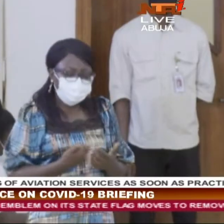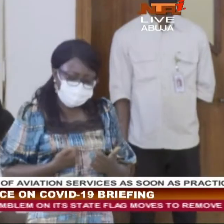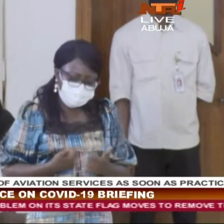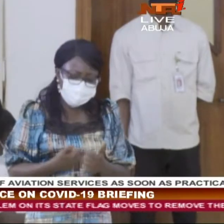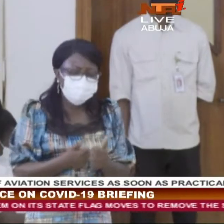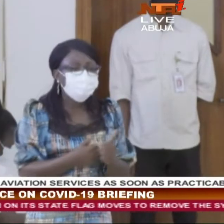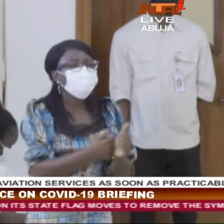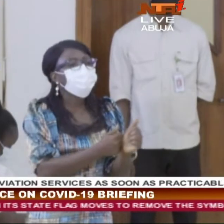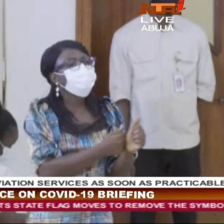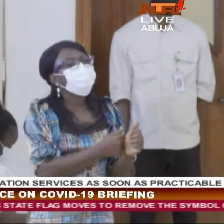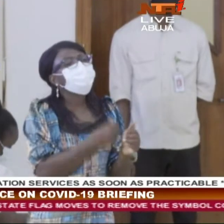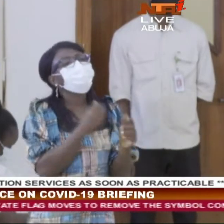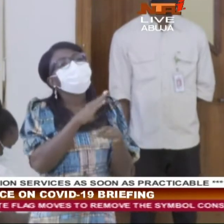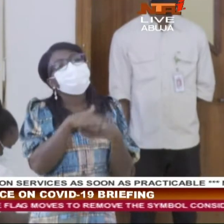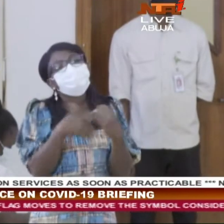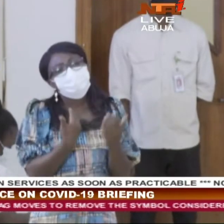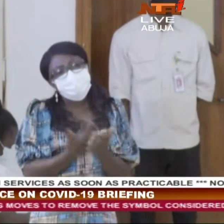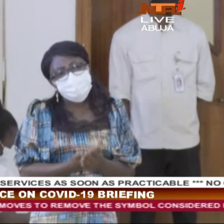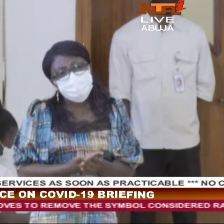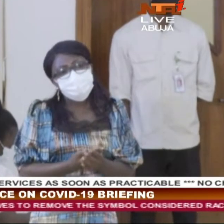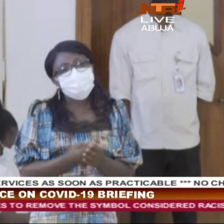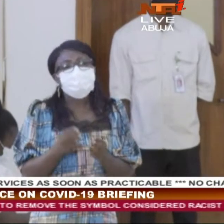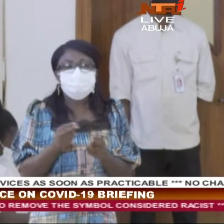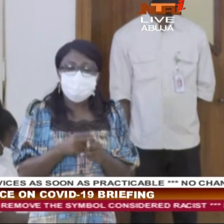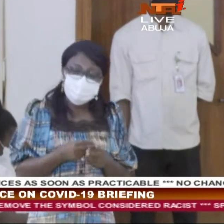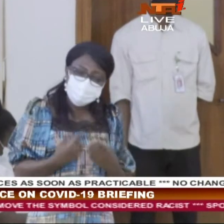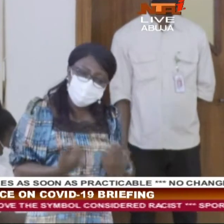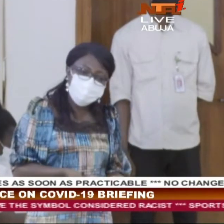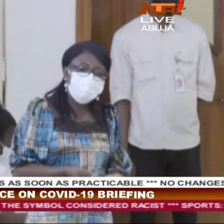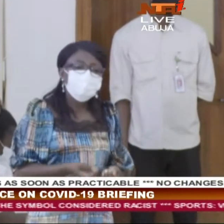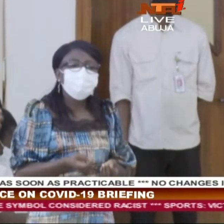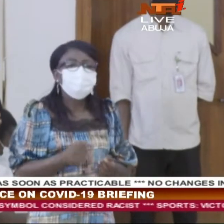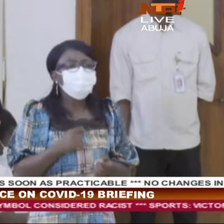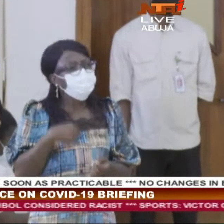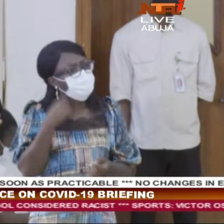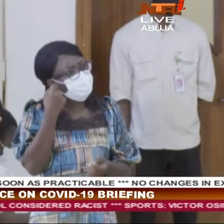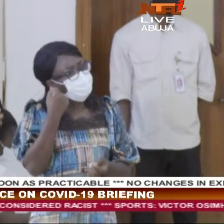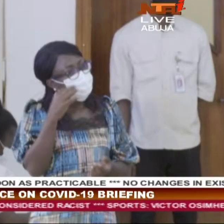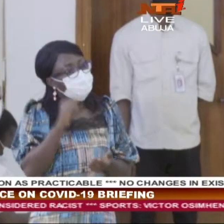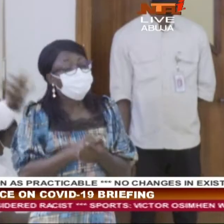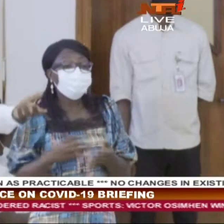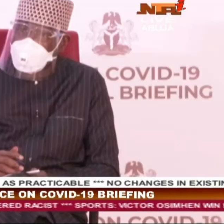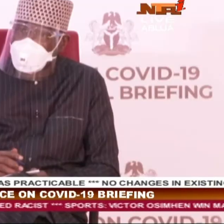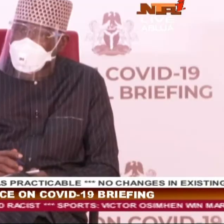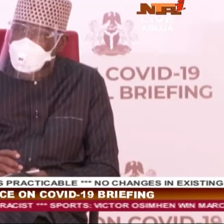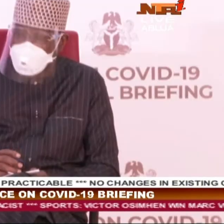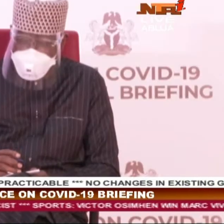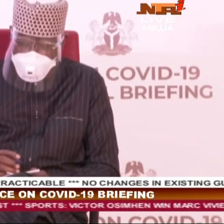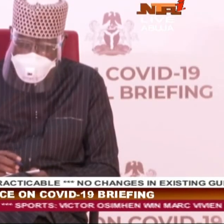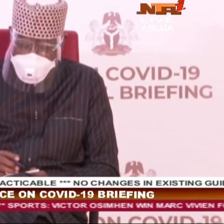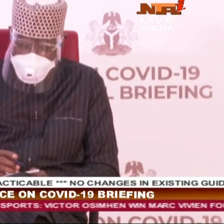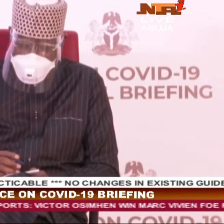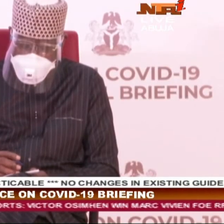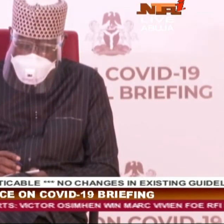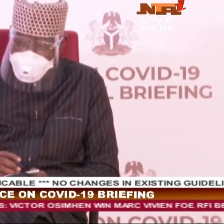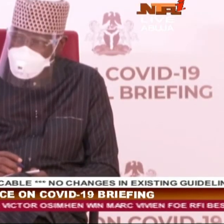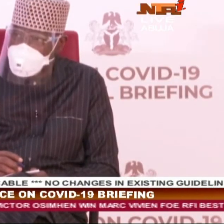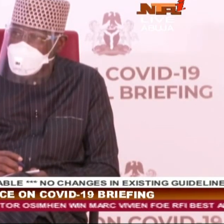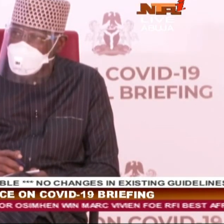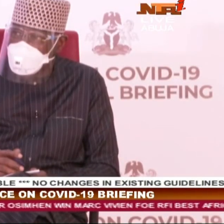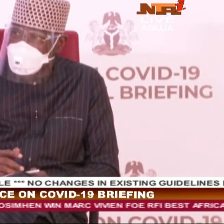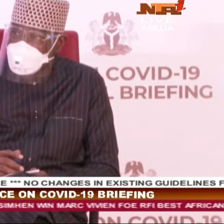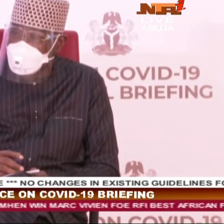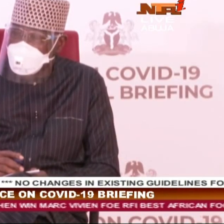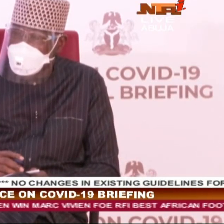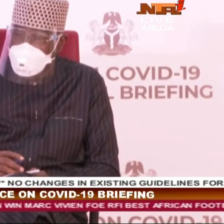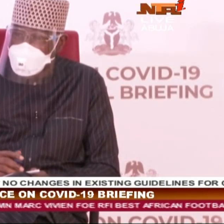briefing by the PTF, we understand the fact that enforcement of these guidelines perhaps is